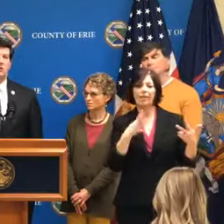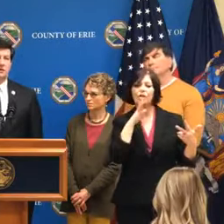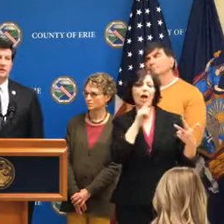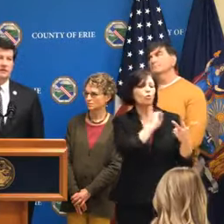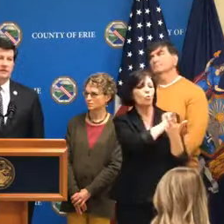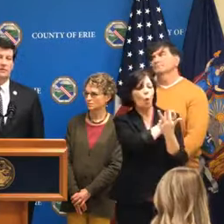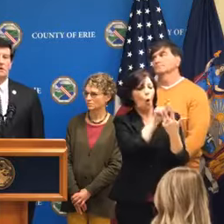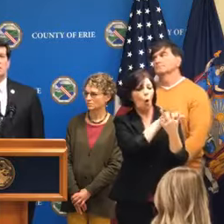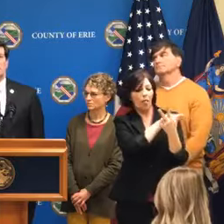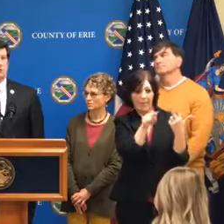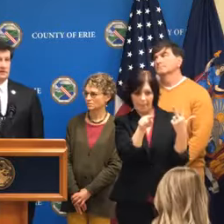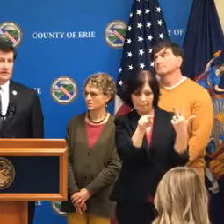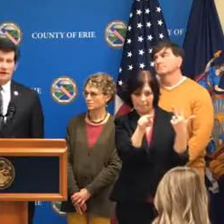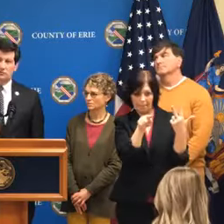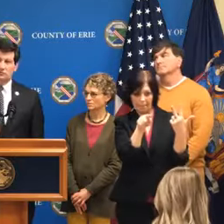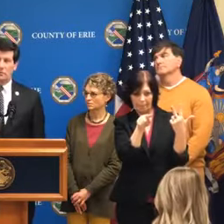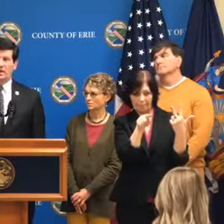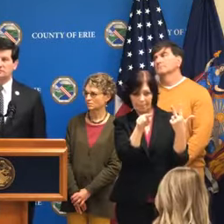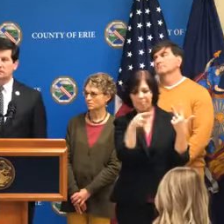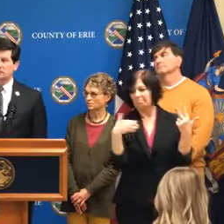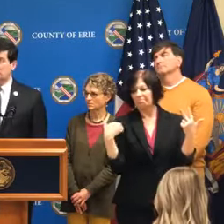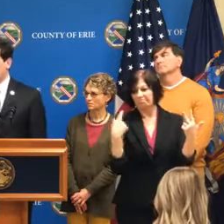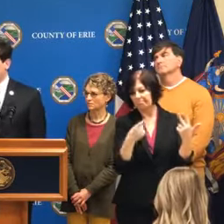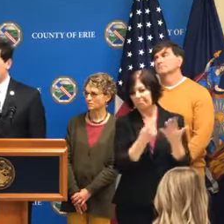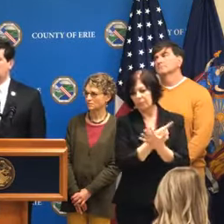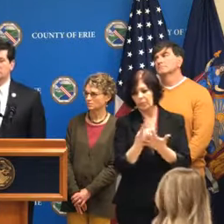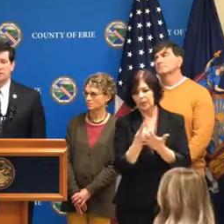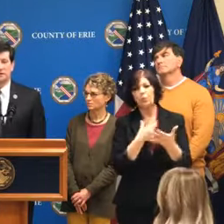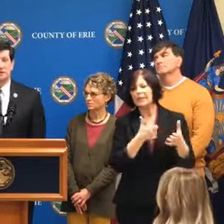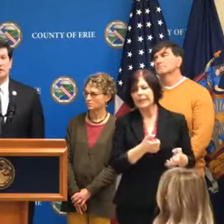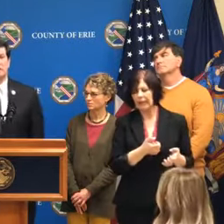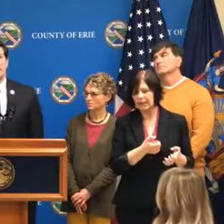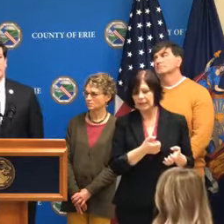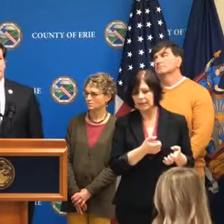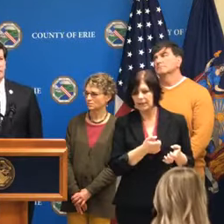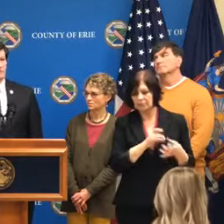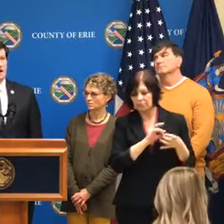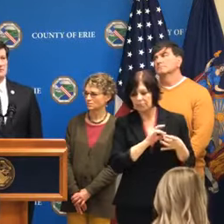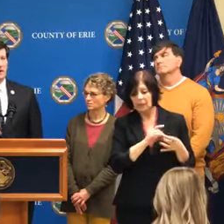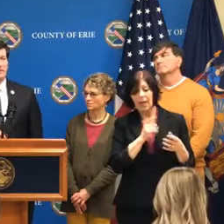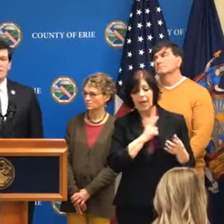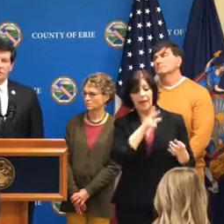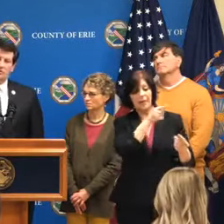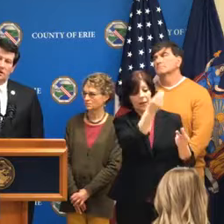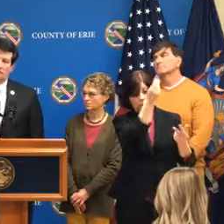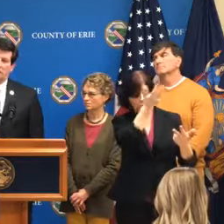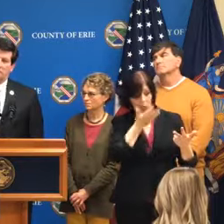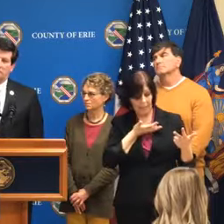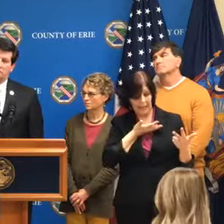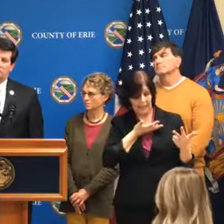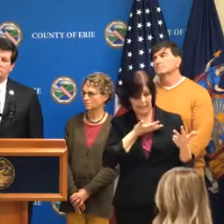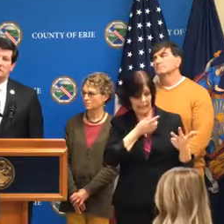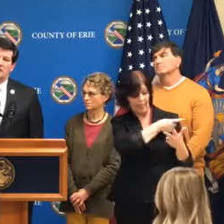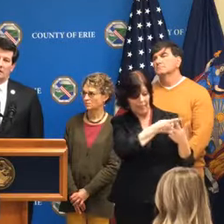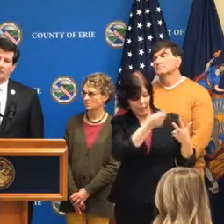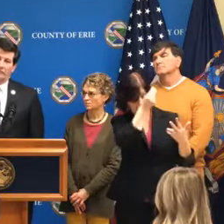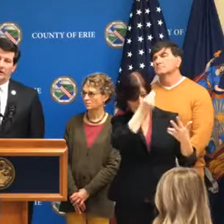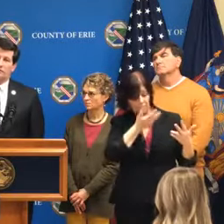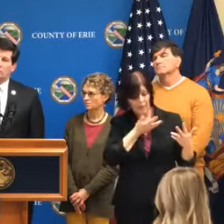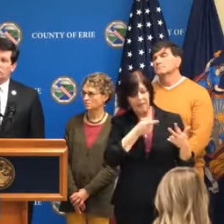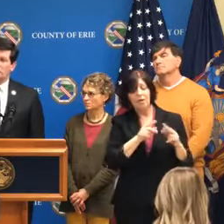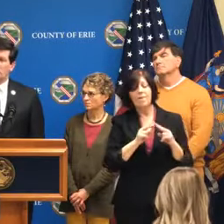all 3 of them over time during the past week. We text regularly, and I've been advised by them and other healthcare individuals. They